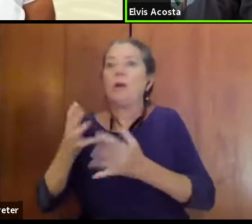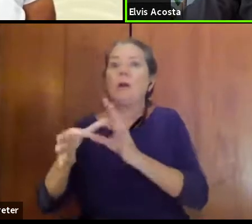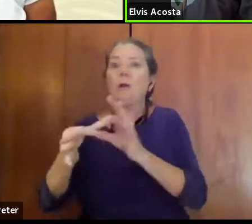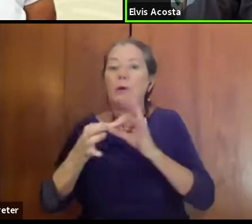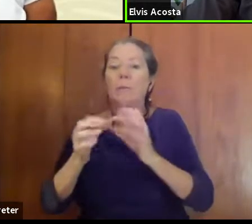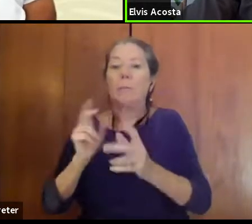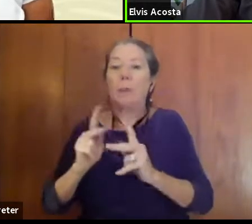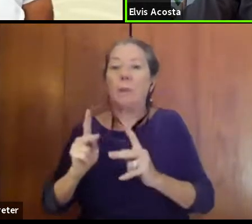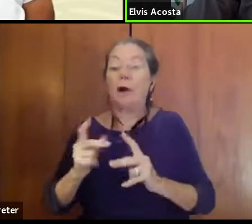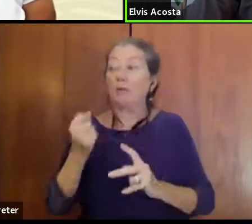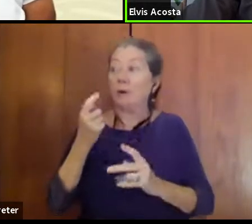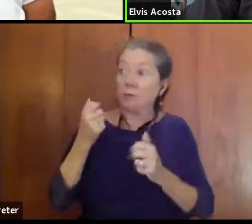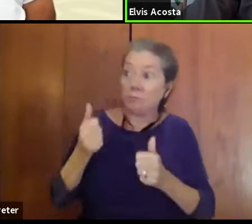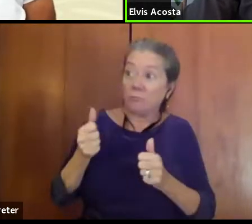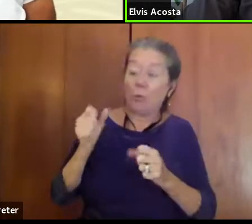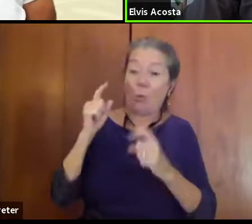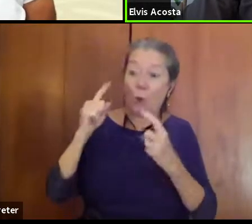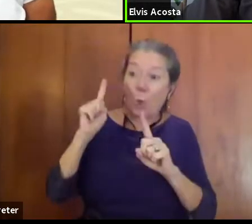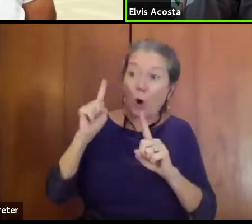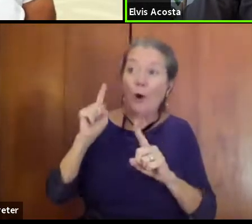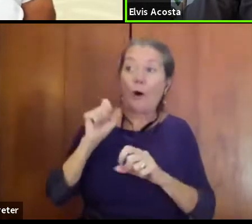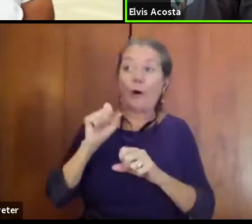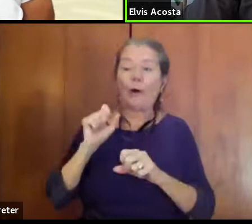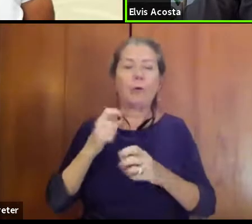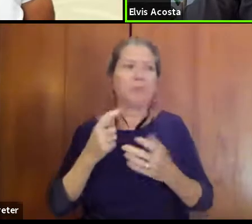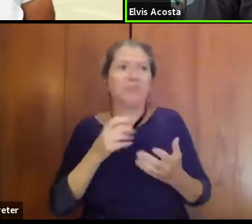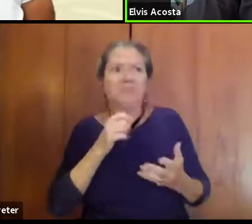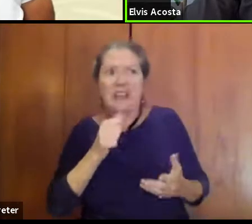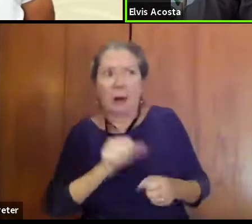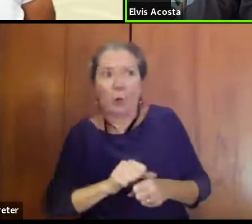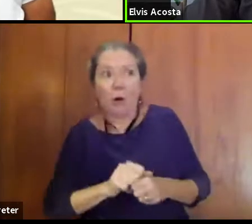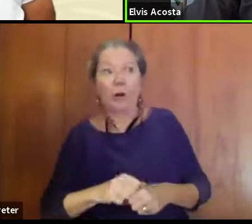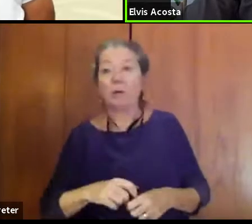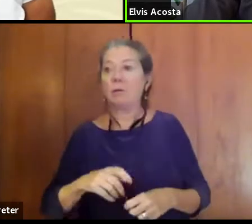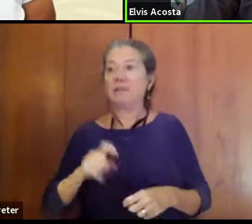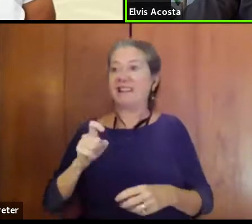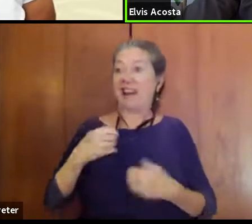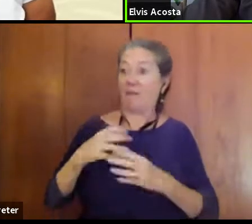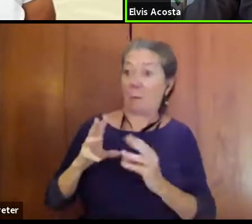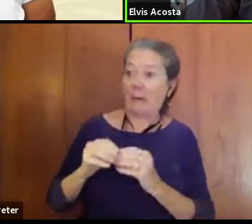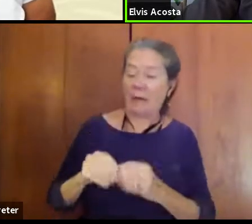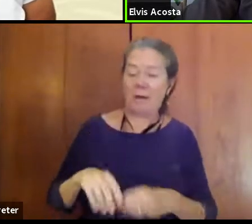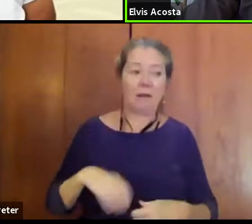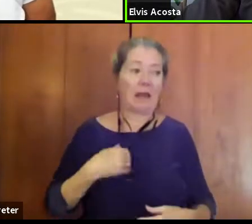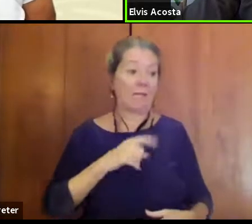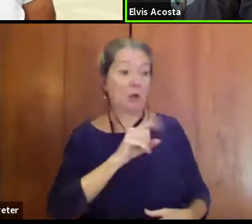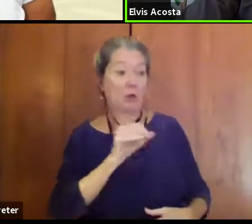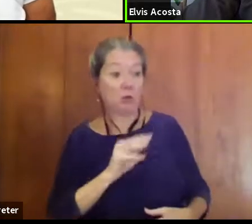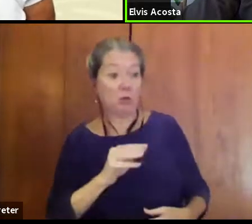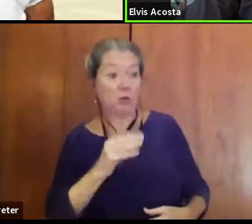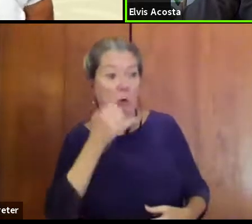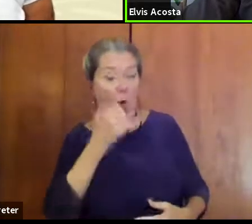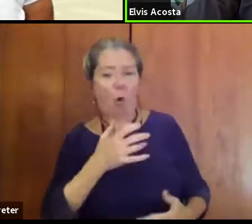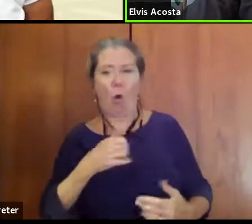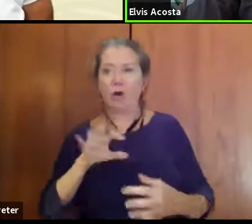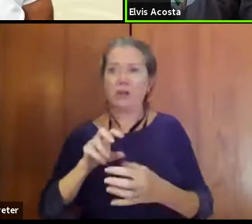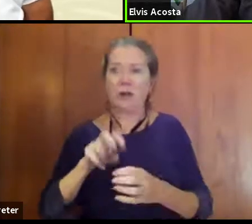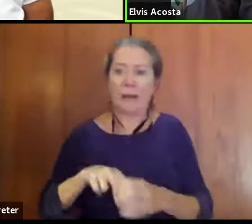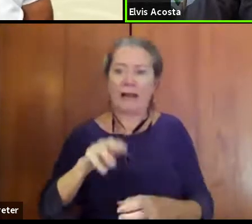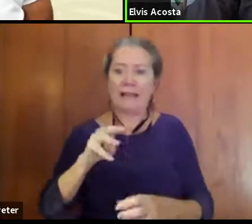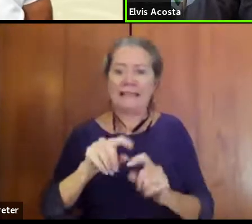what resonates, whether, you know, you need to have a meeting or a Zoom call or jump on Teams, or a text will work, or a quick phone call will